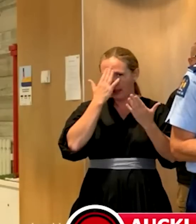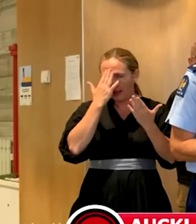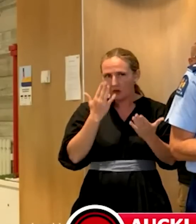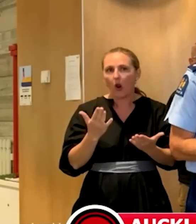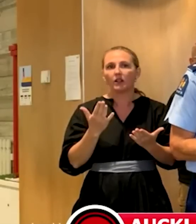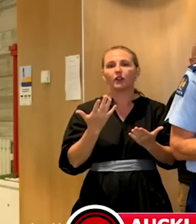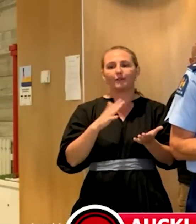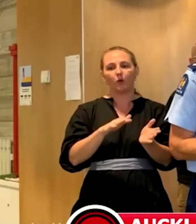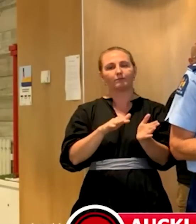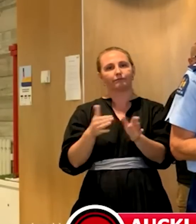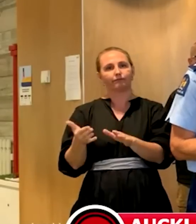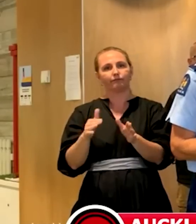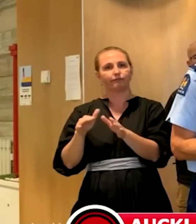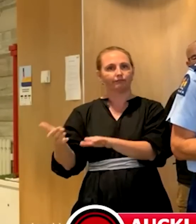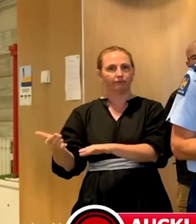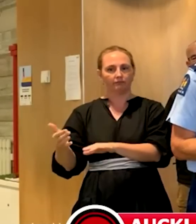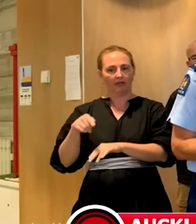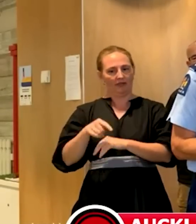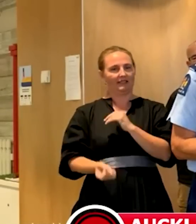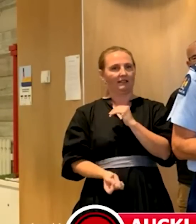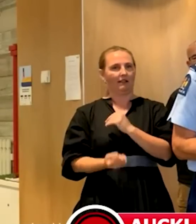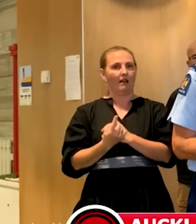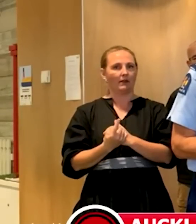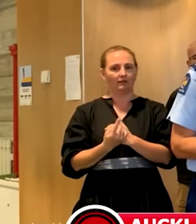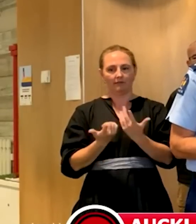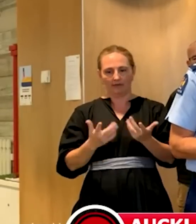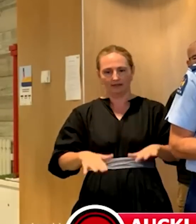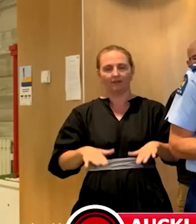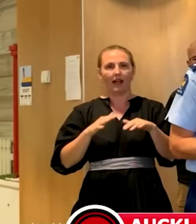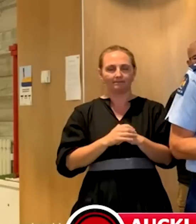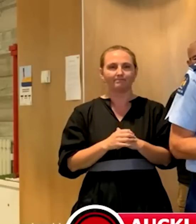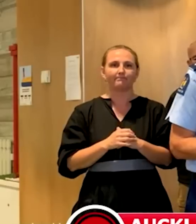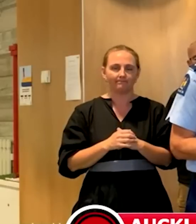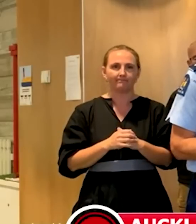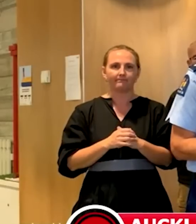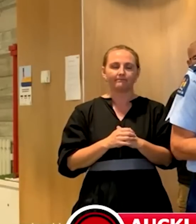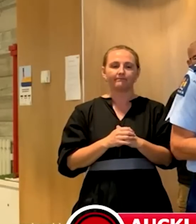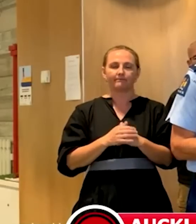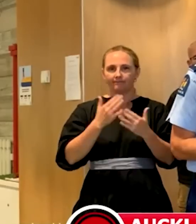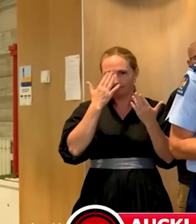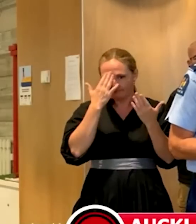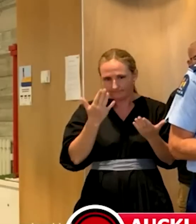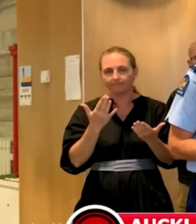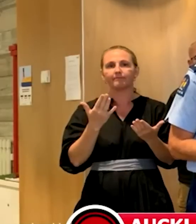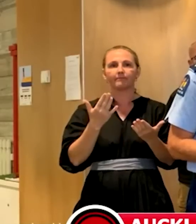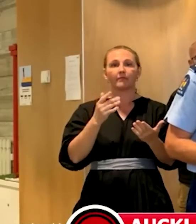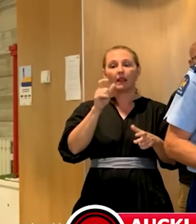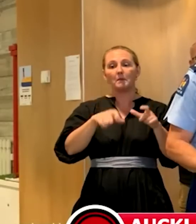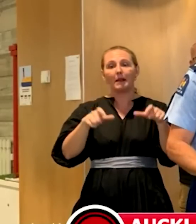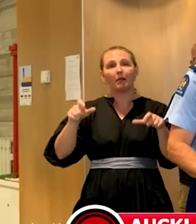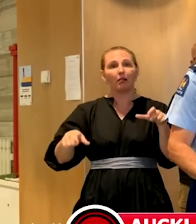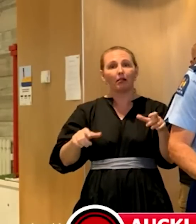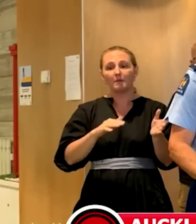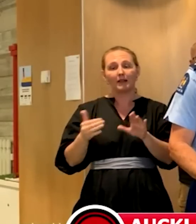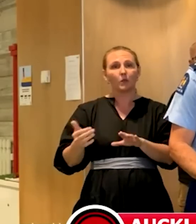that has occurred as a result of this event, and New Zealand Police acknowledge the friends and family of those that have